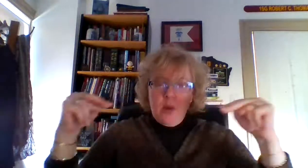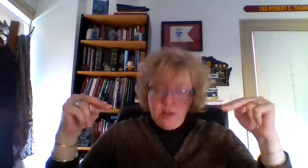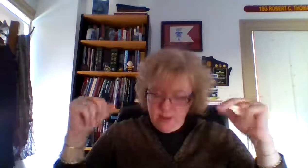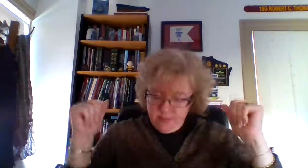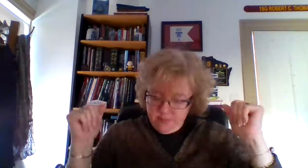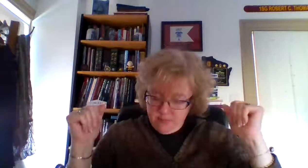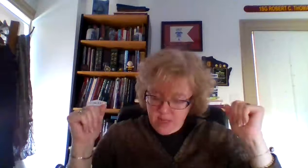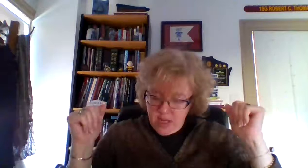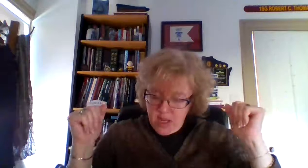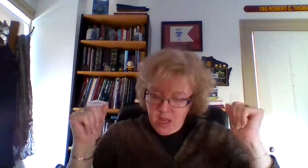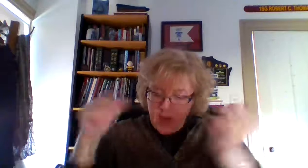thing.